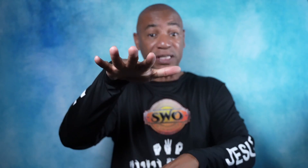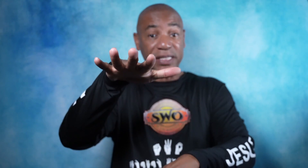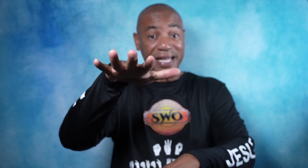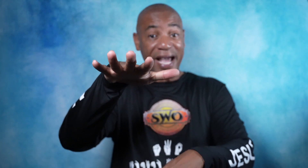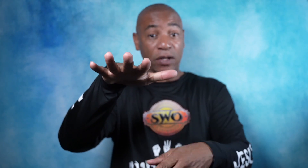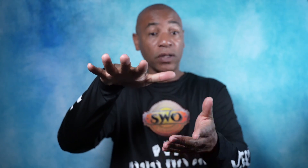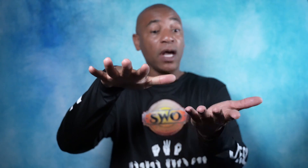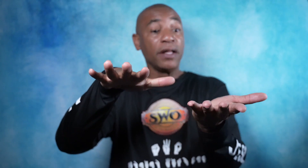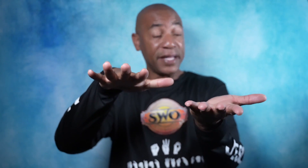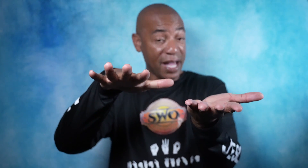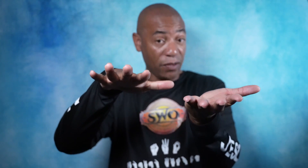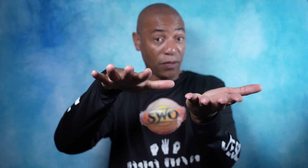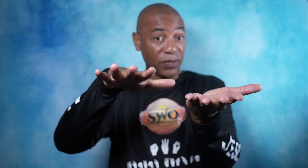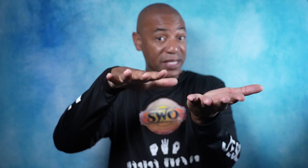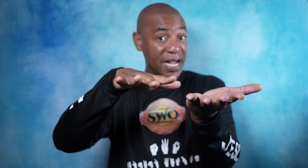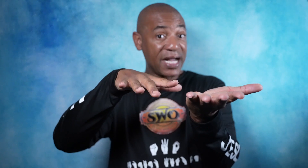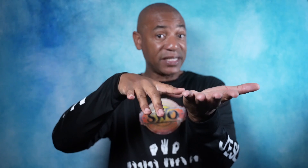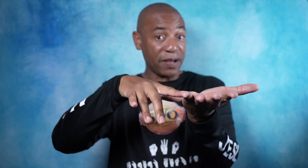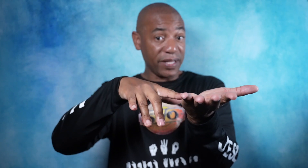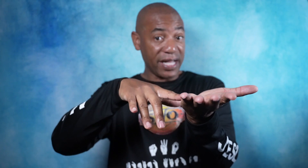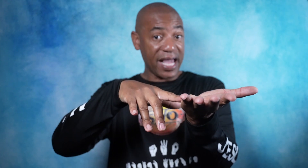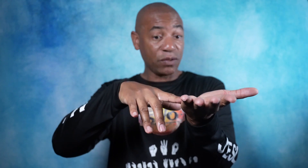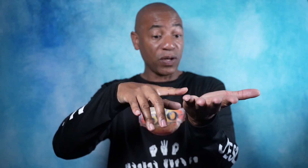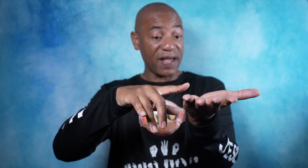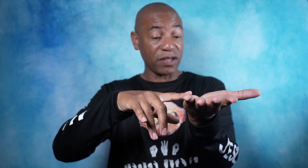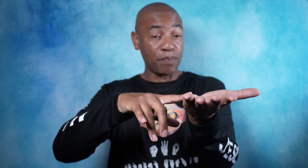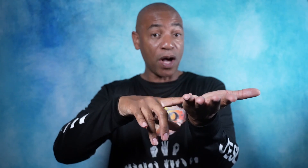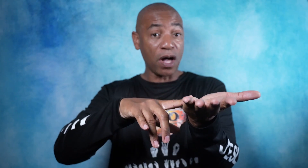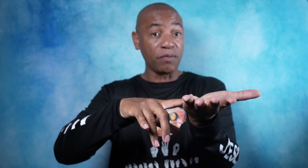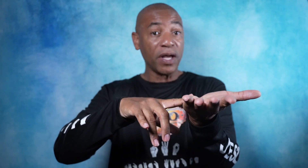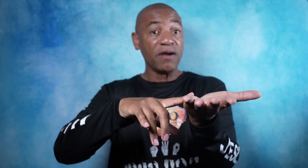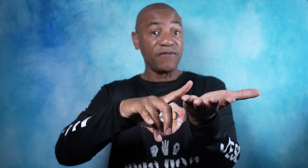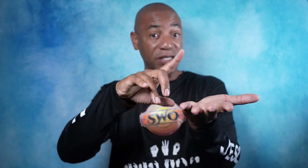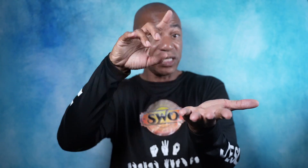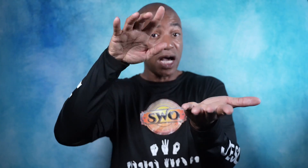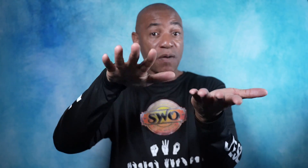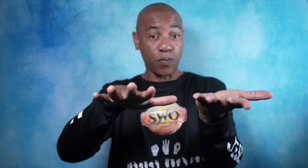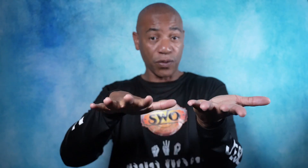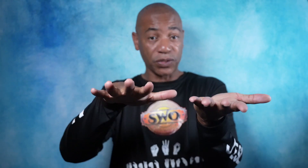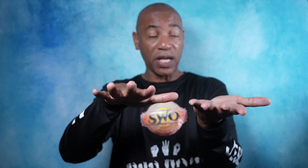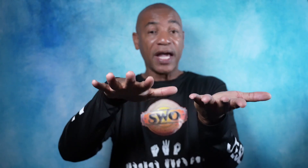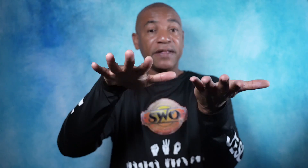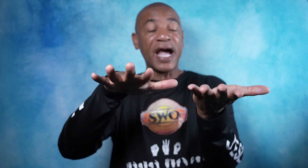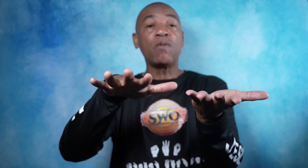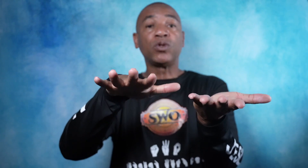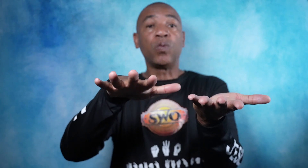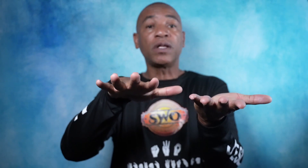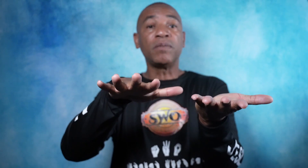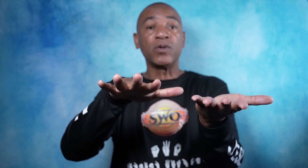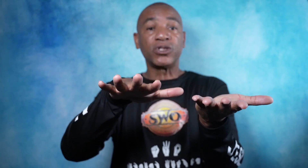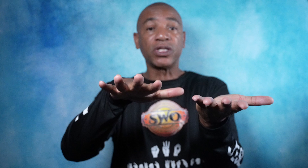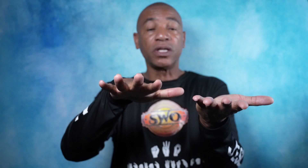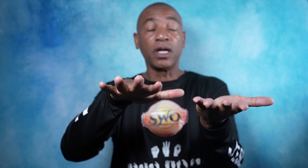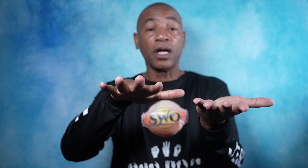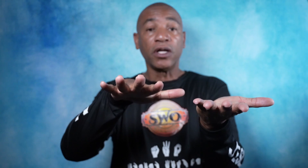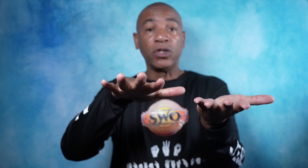facing down. Now, the non-dominant hand will have the palm facing upwards. Now, with one motion, you